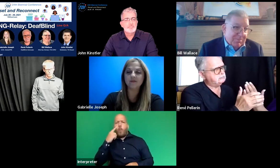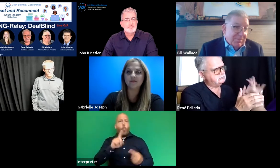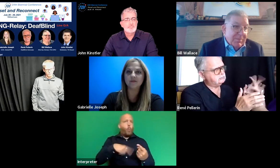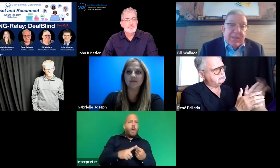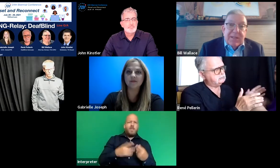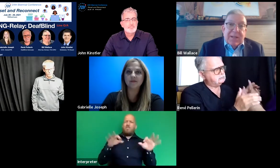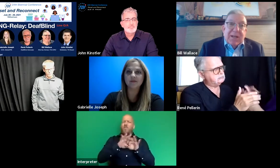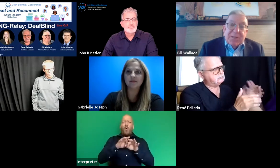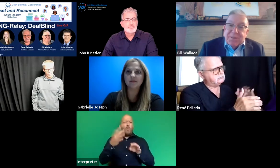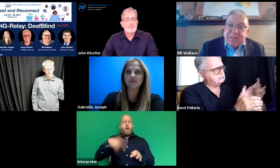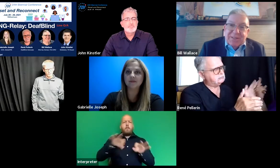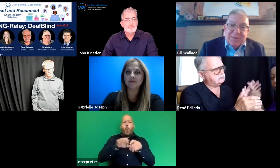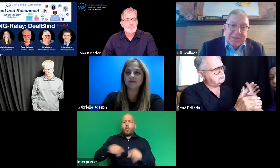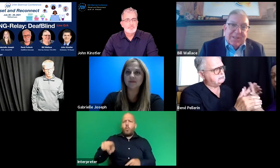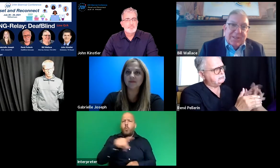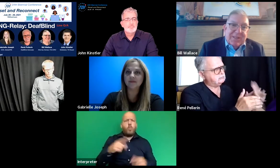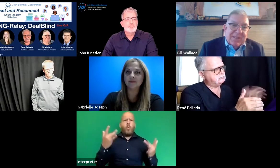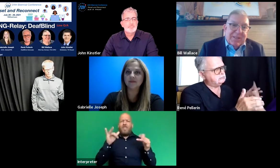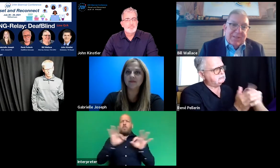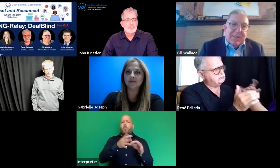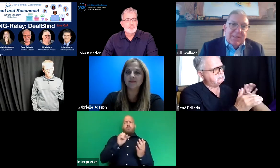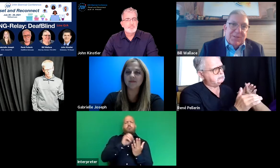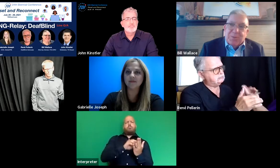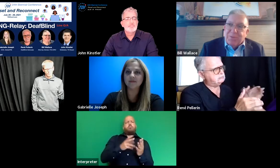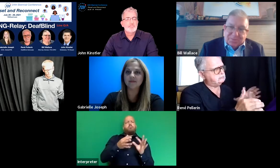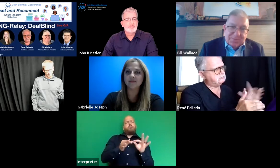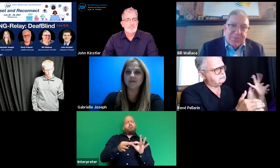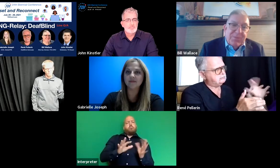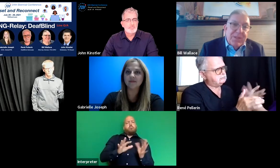service. I'd also like to note that